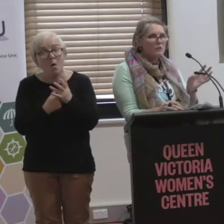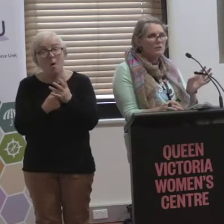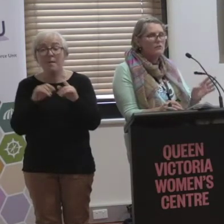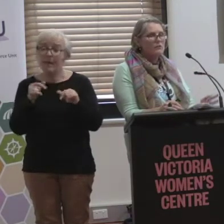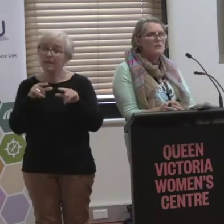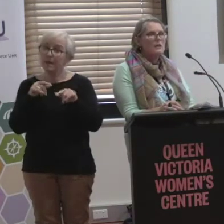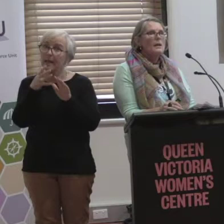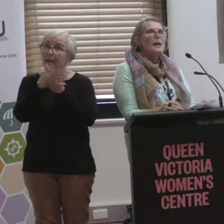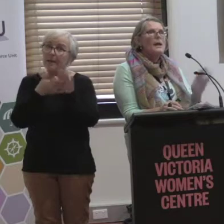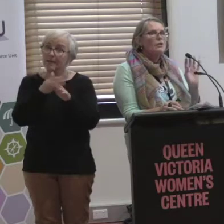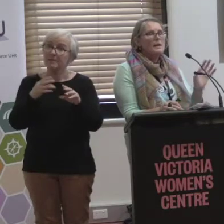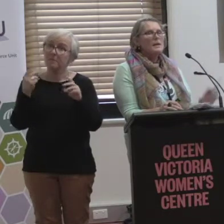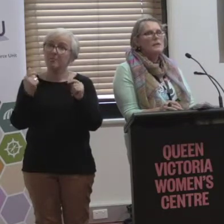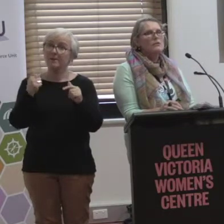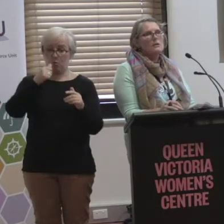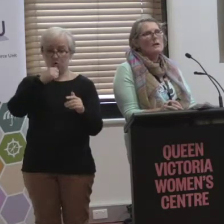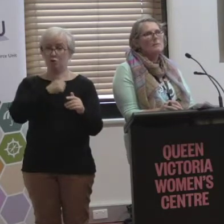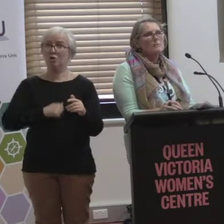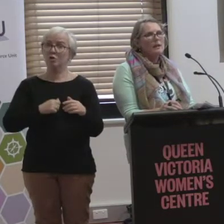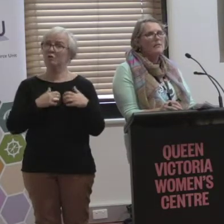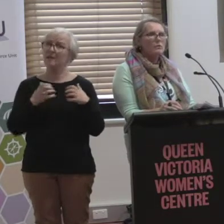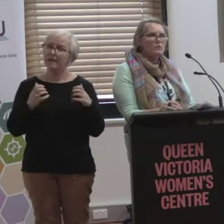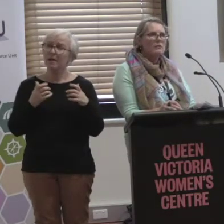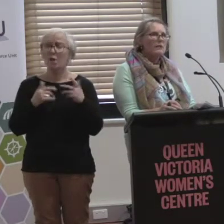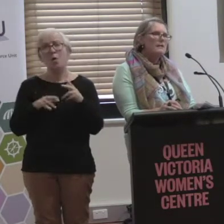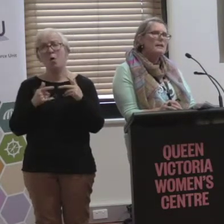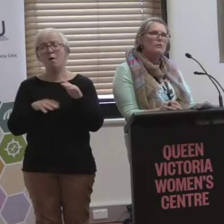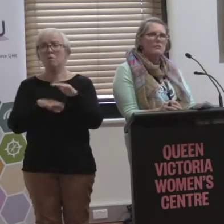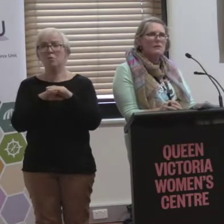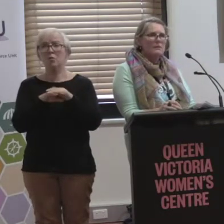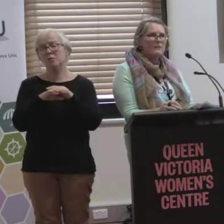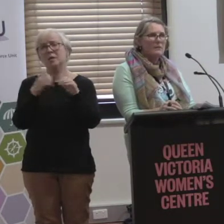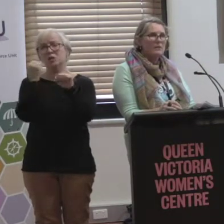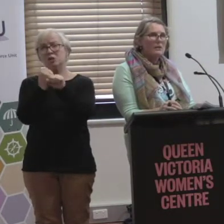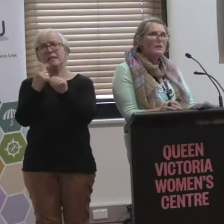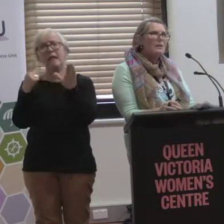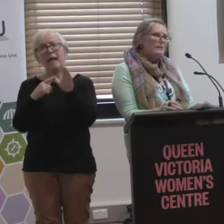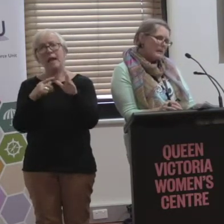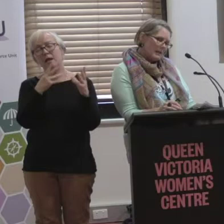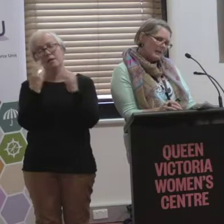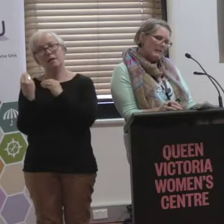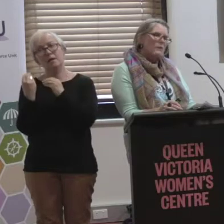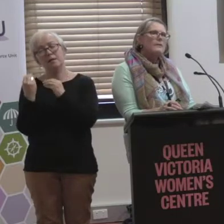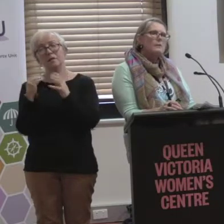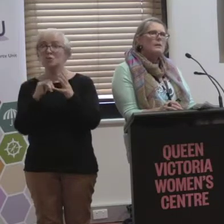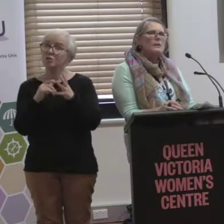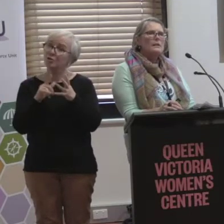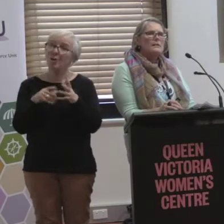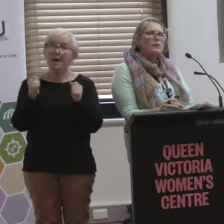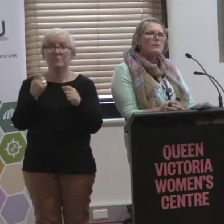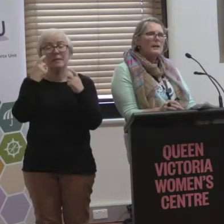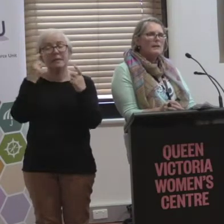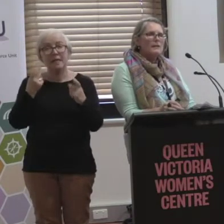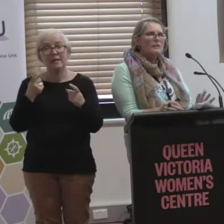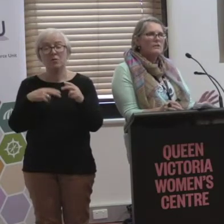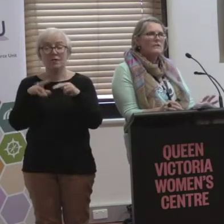for a curative treatment, and you may need to have a full general anaesthetic during that procedure. So someone that's